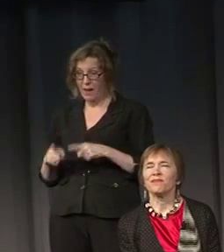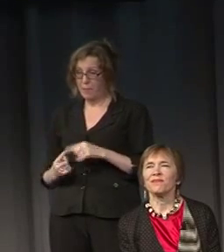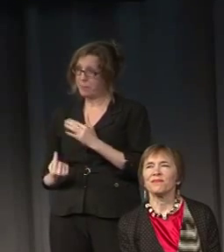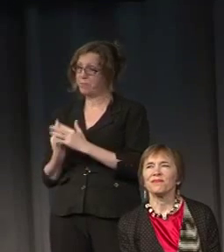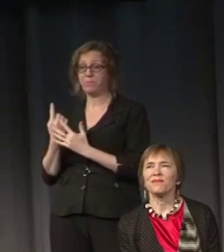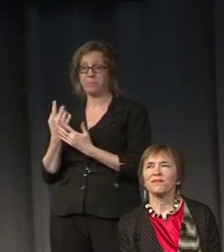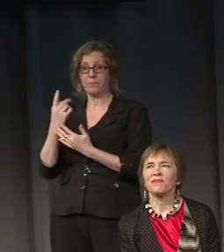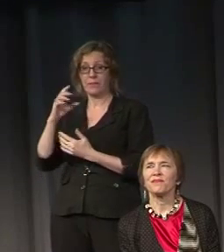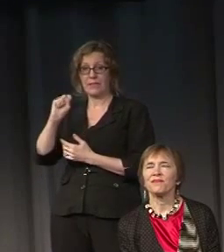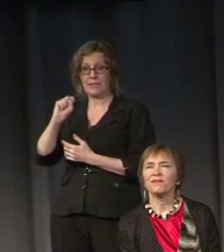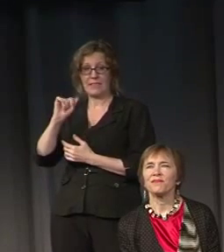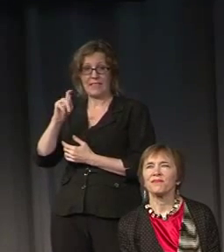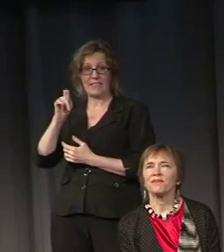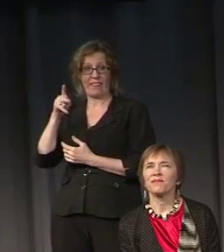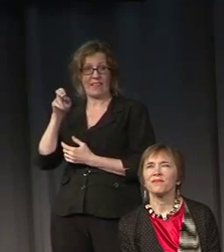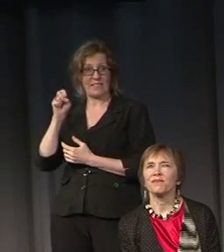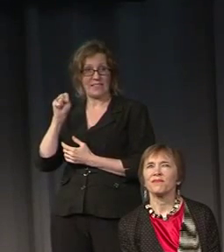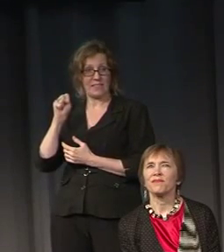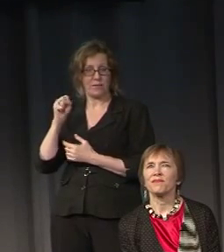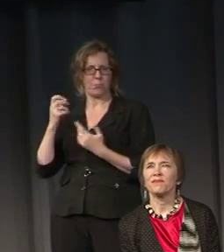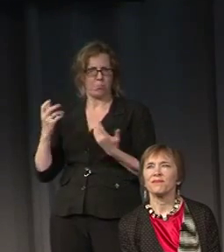it seems to be relevant today with